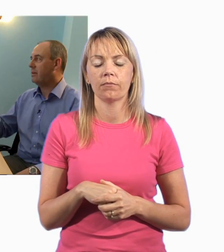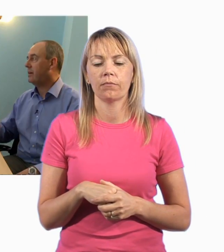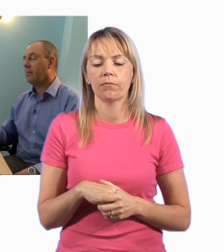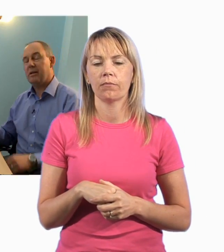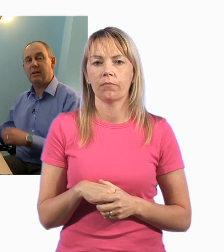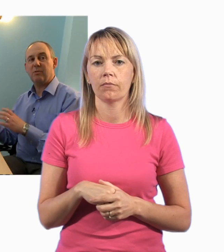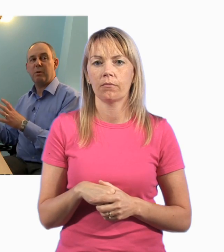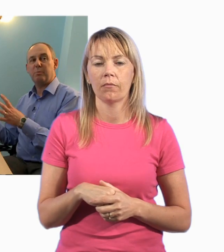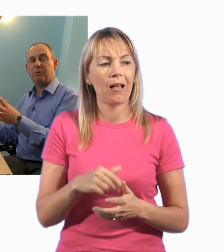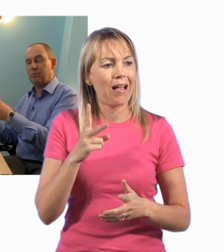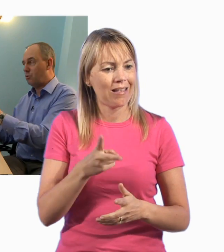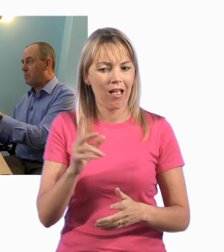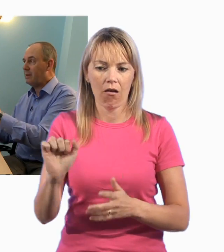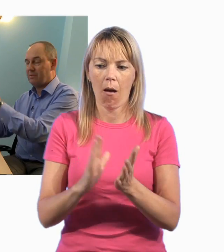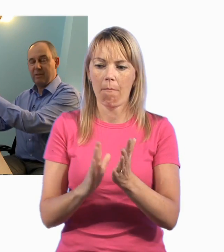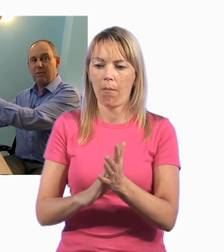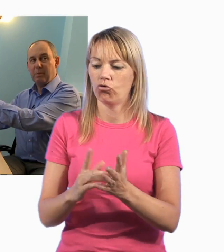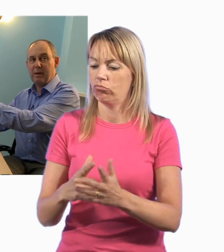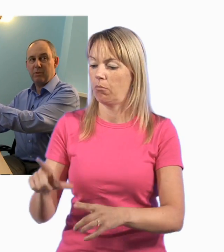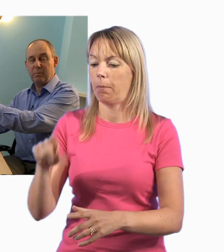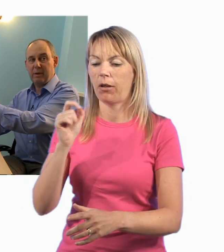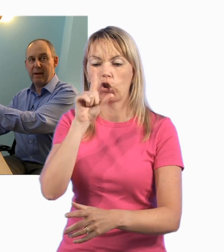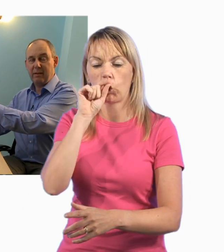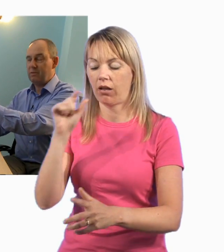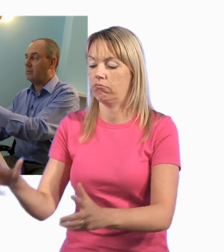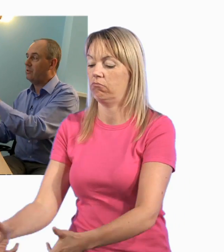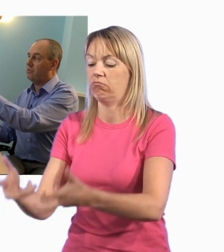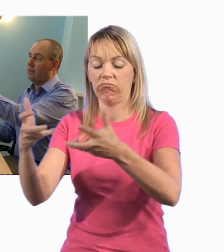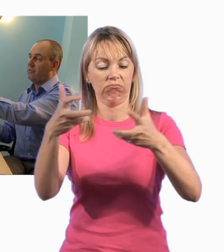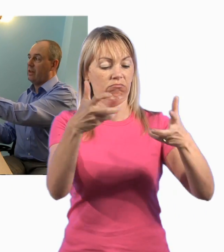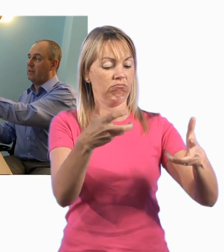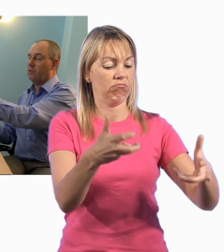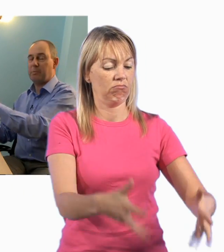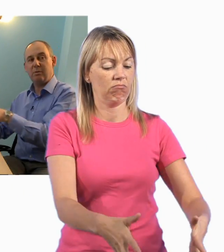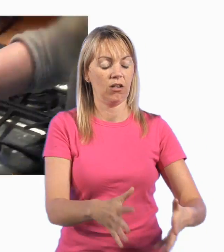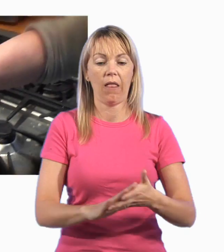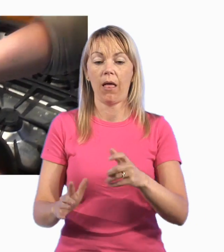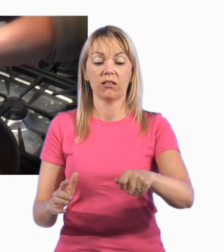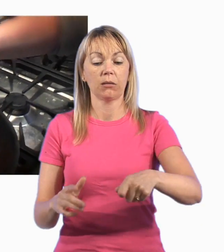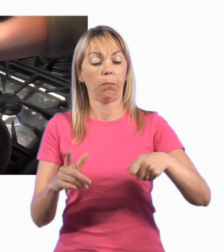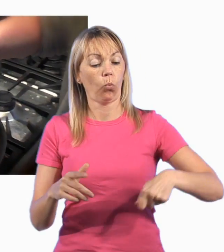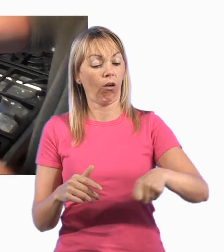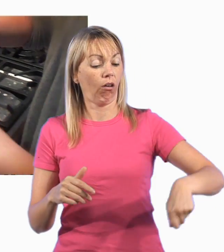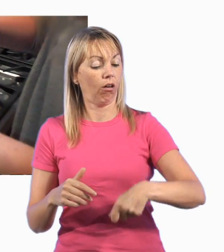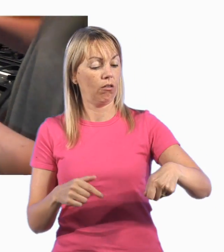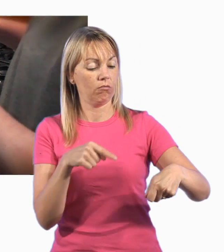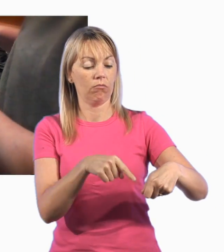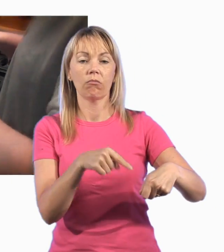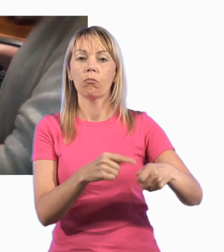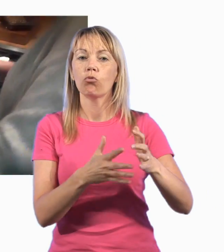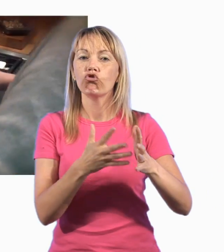And again, Lily's mum's put the raw meats into the pan with her bare hands and then she's touched the handle of the spoon without washing them first.